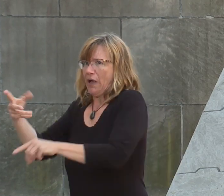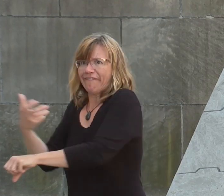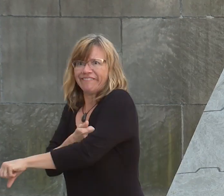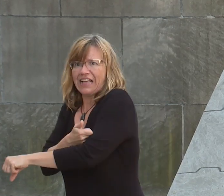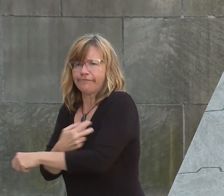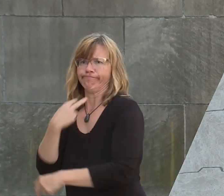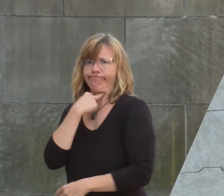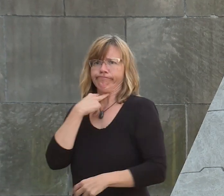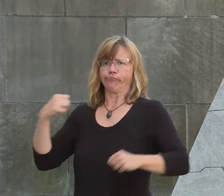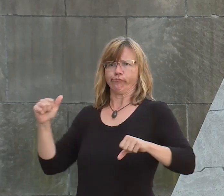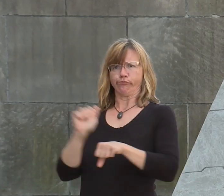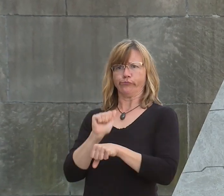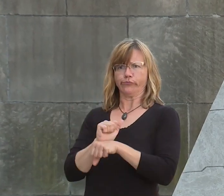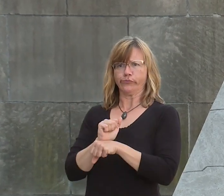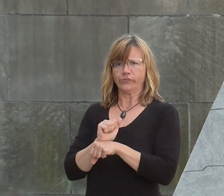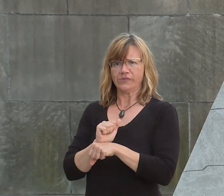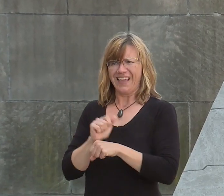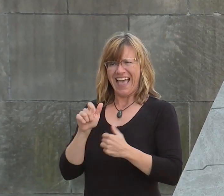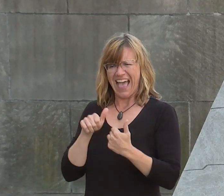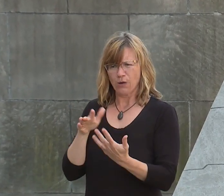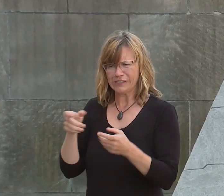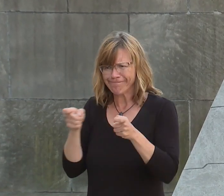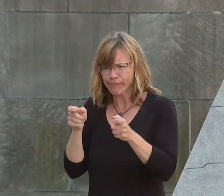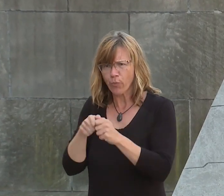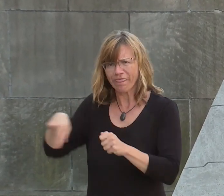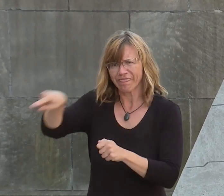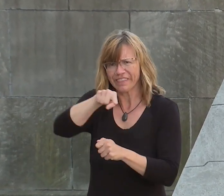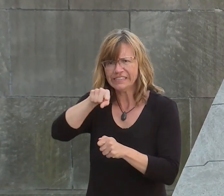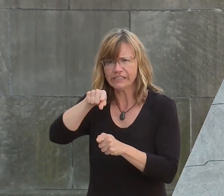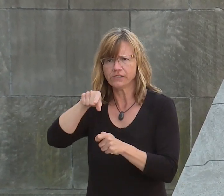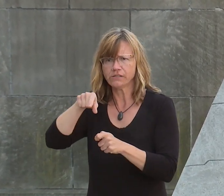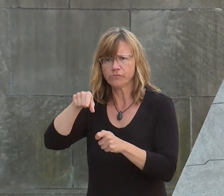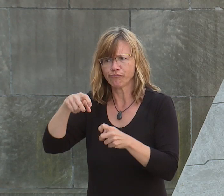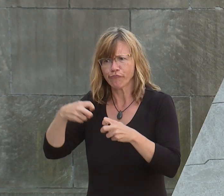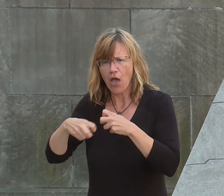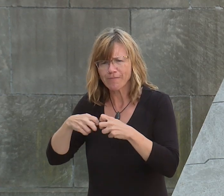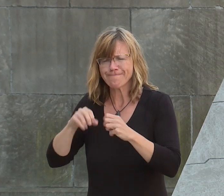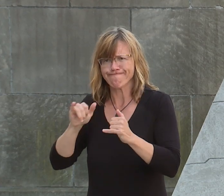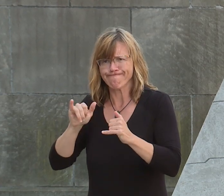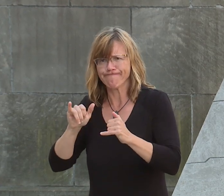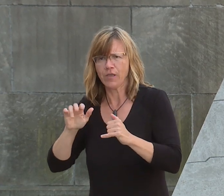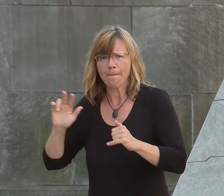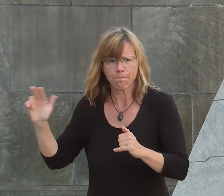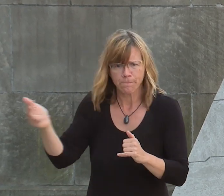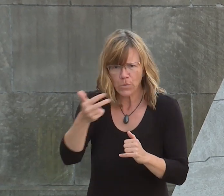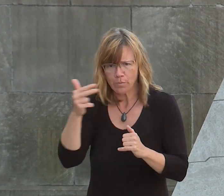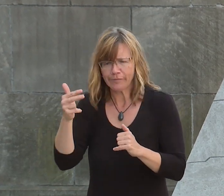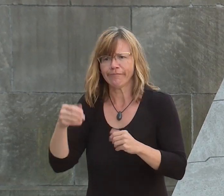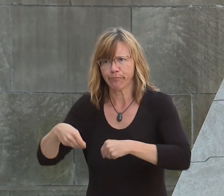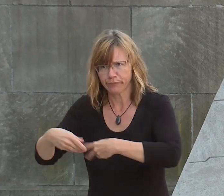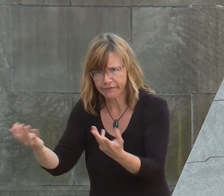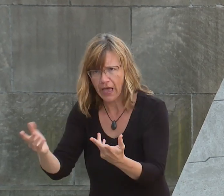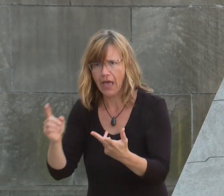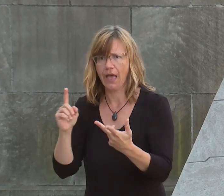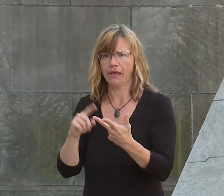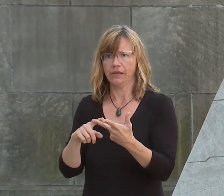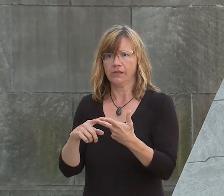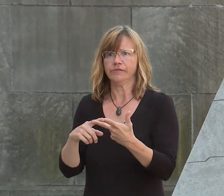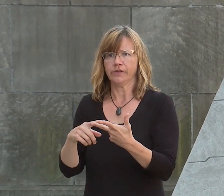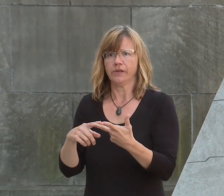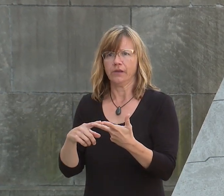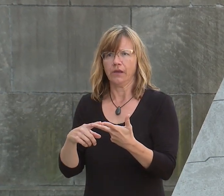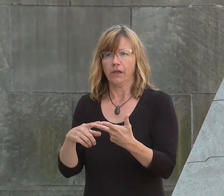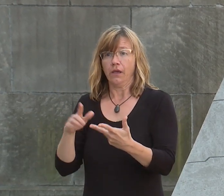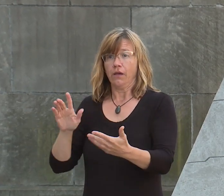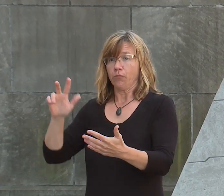we're addressing that is through a lot of the work of our mobile vaccination clinics, understanding that we need to bring vaccine to the people that are